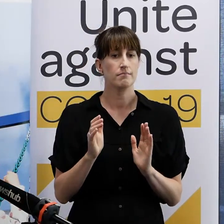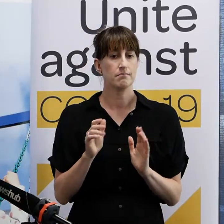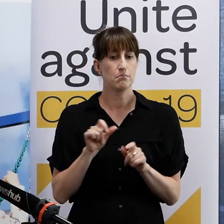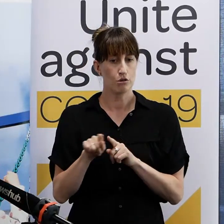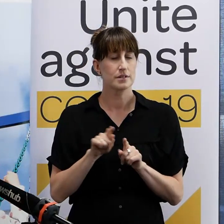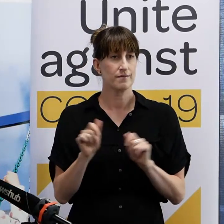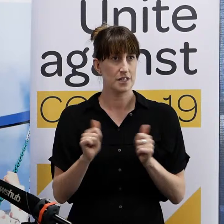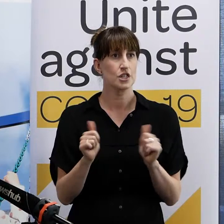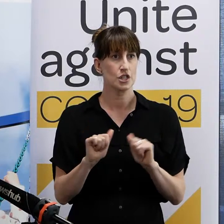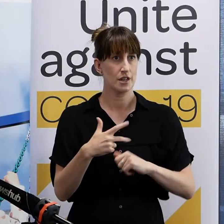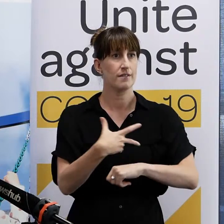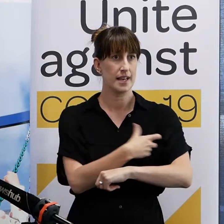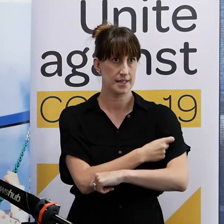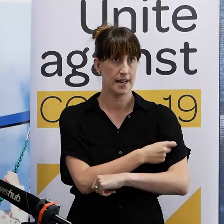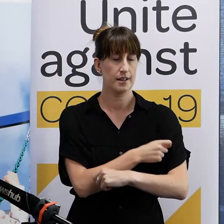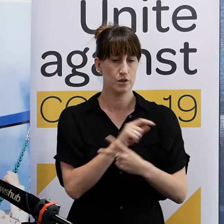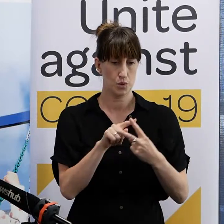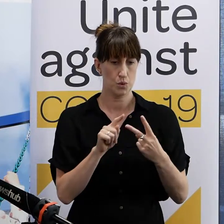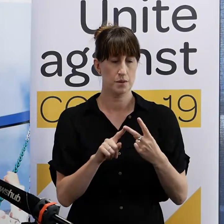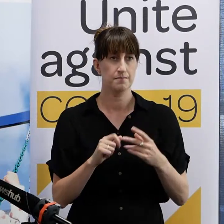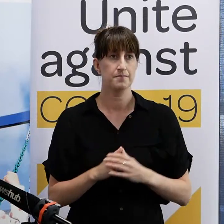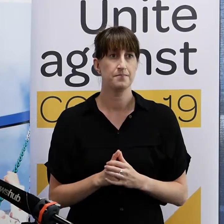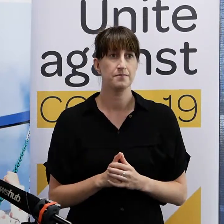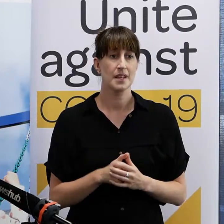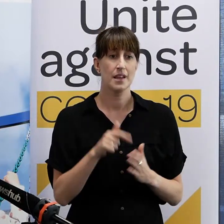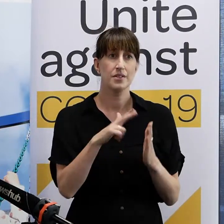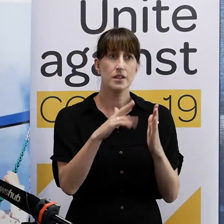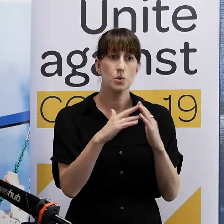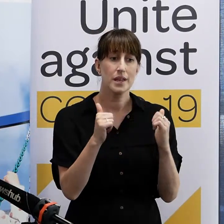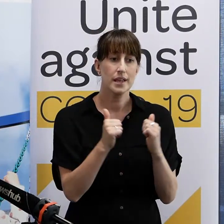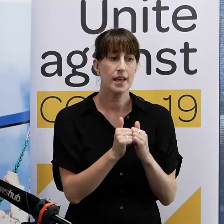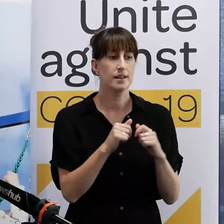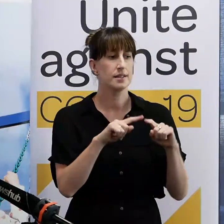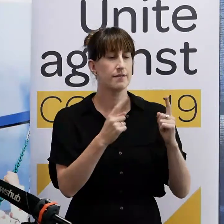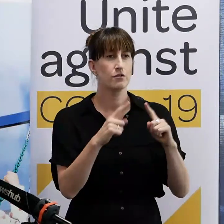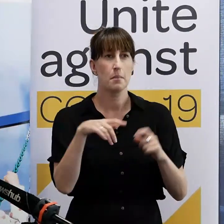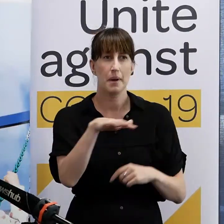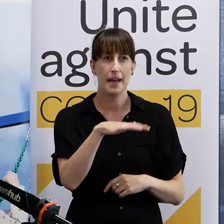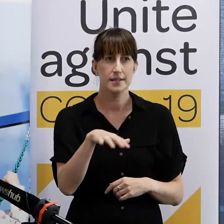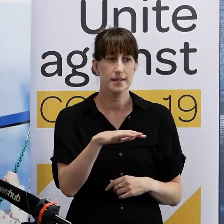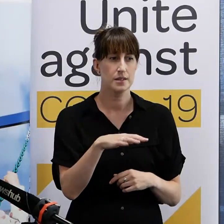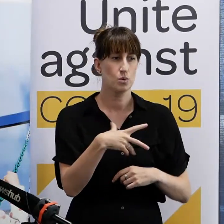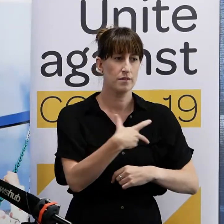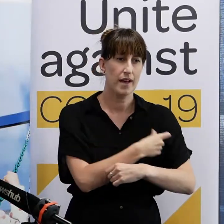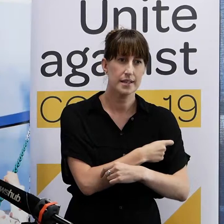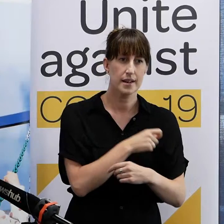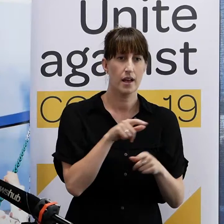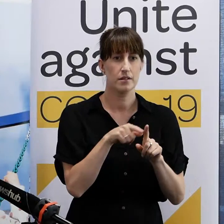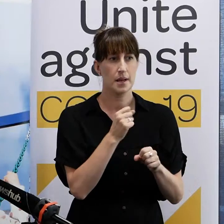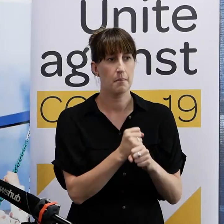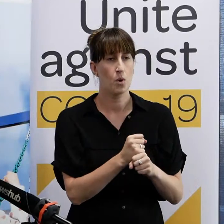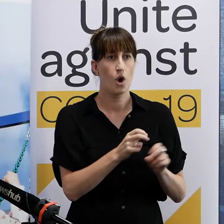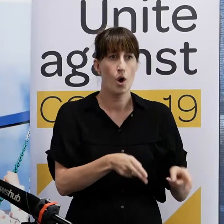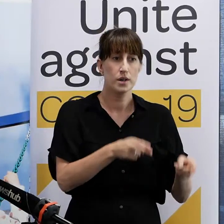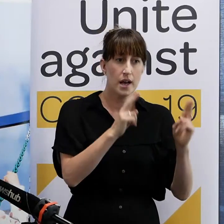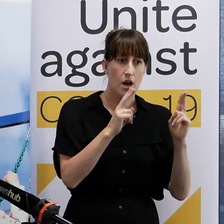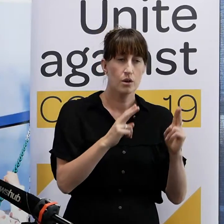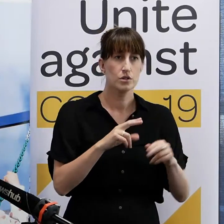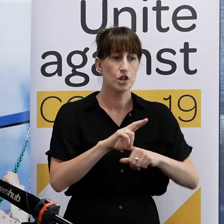Vaccinations will be delivered over the weekend at a number of locations, including hotels, doctors' surgeries, hospitals and dedicated